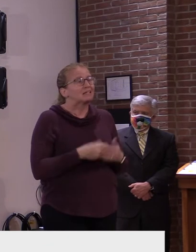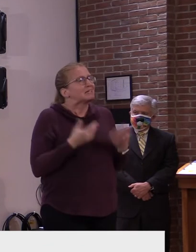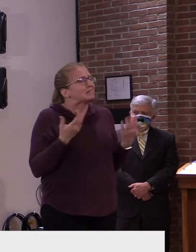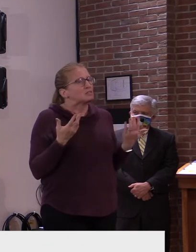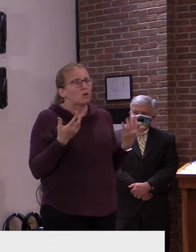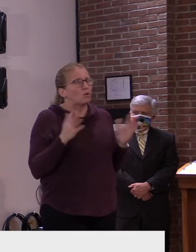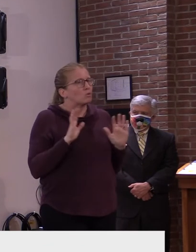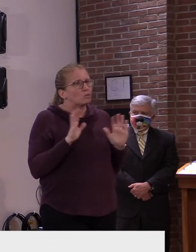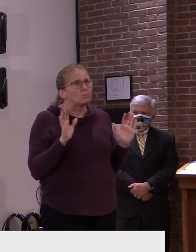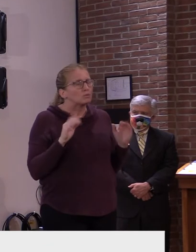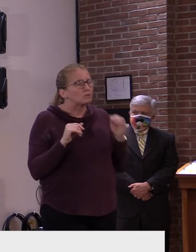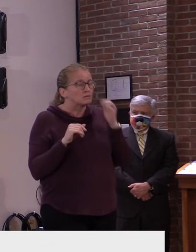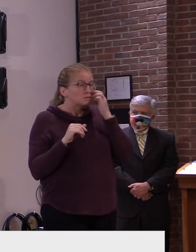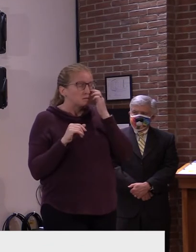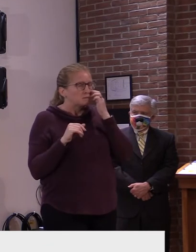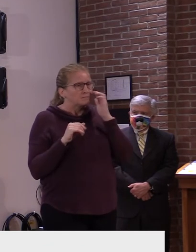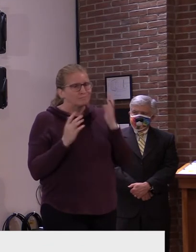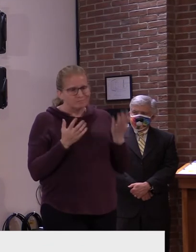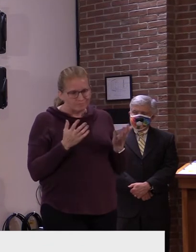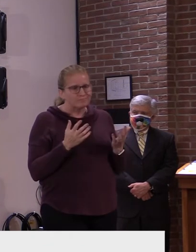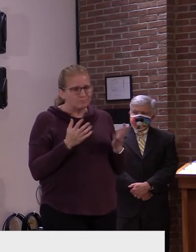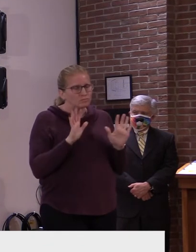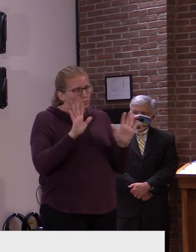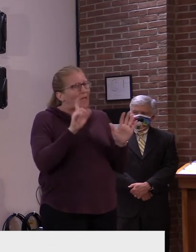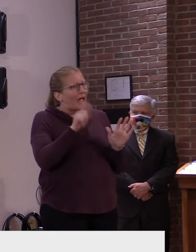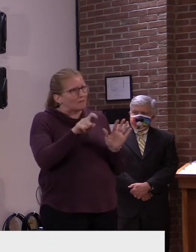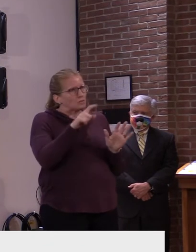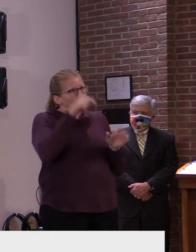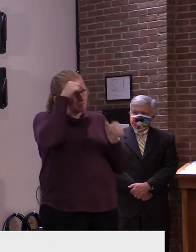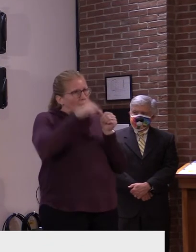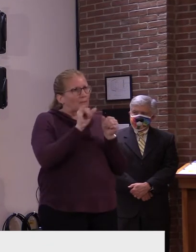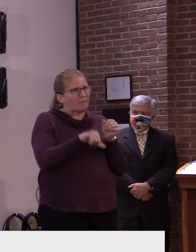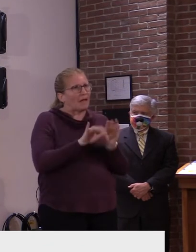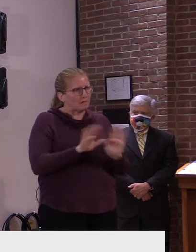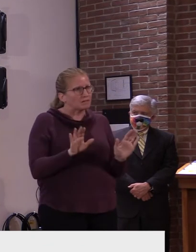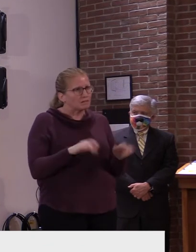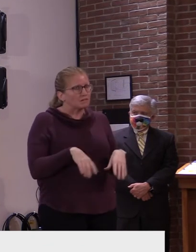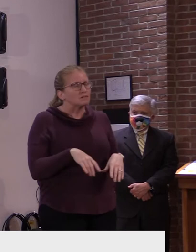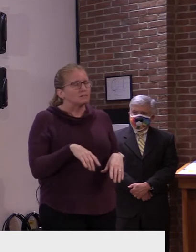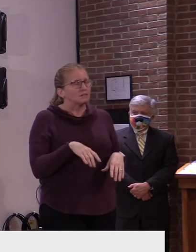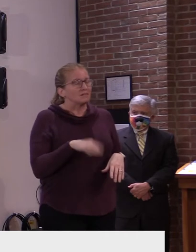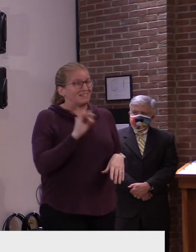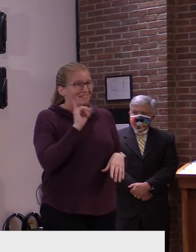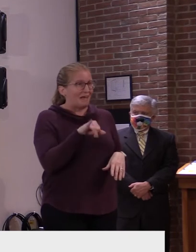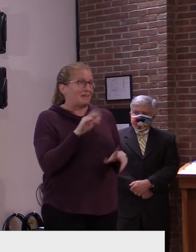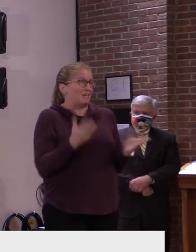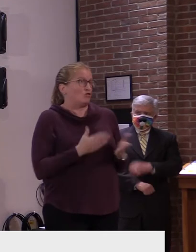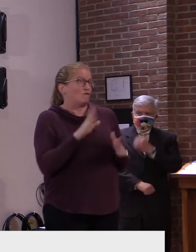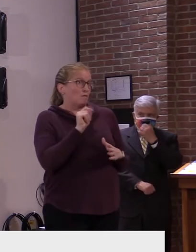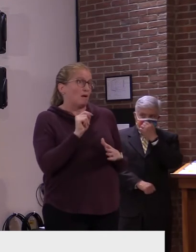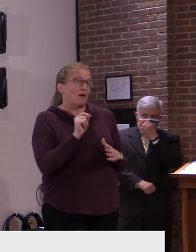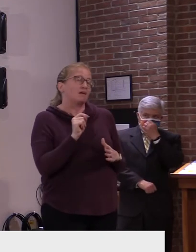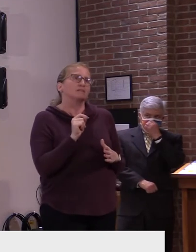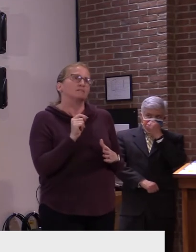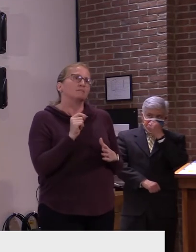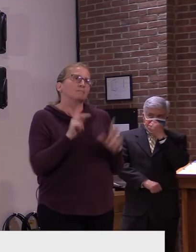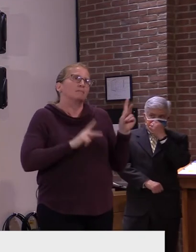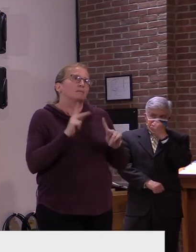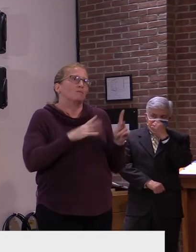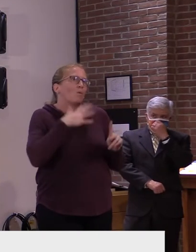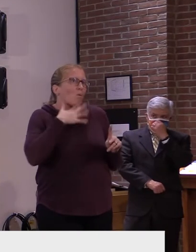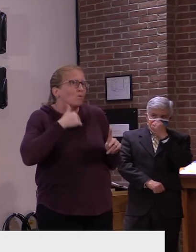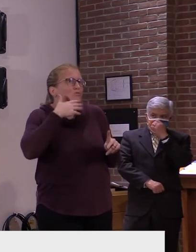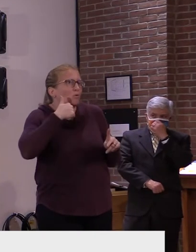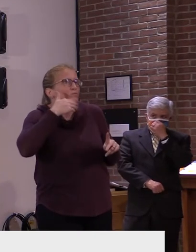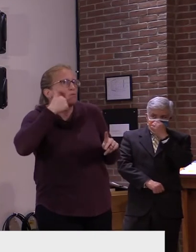can't we have to observe that that we have an aging demographic here in vermont and this is going to continue